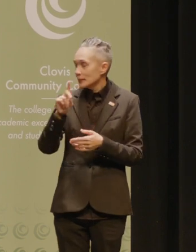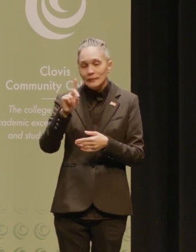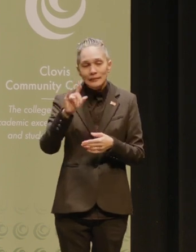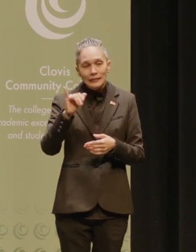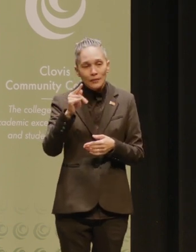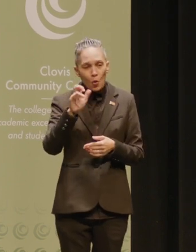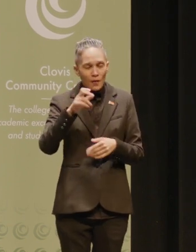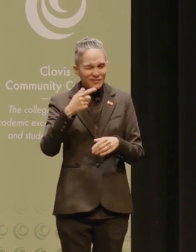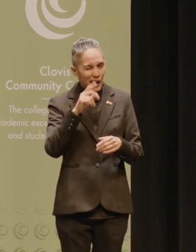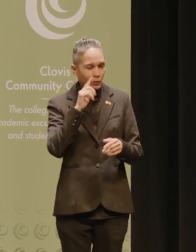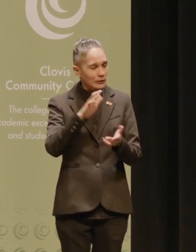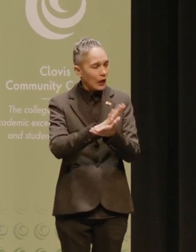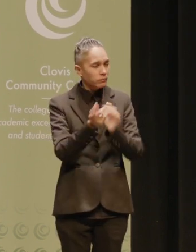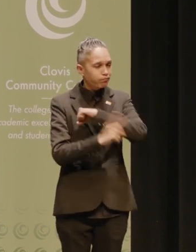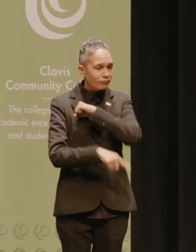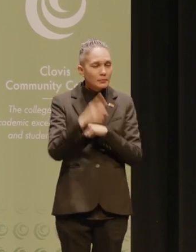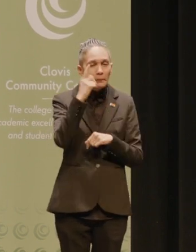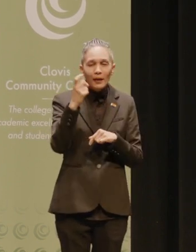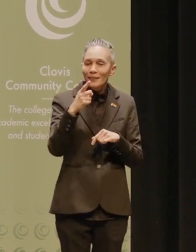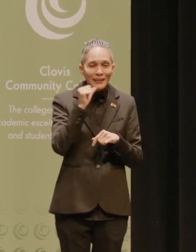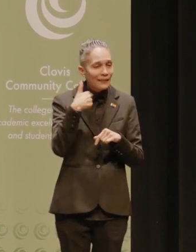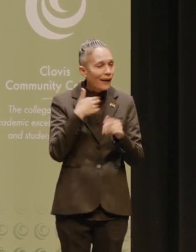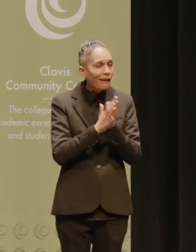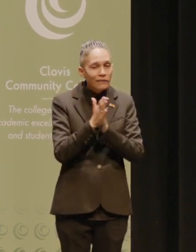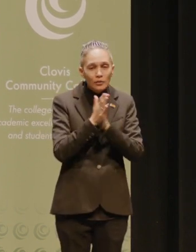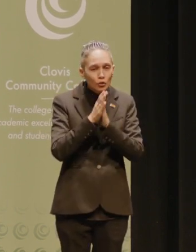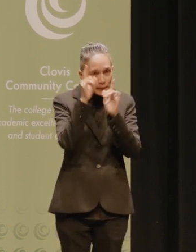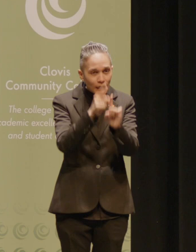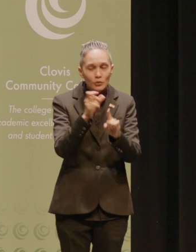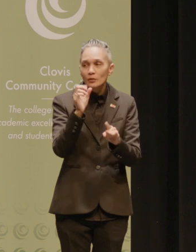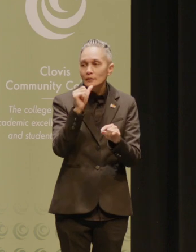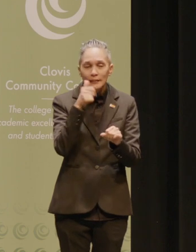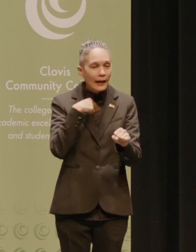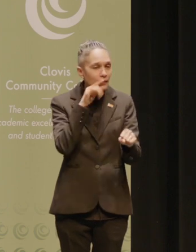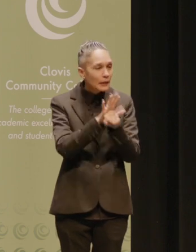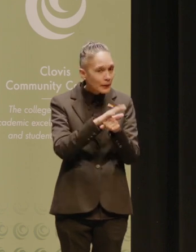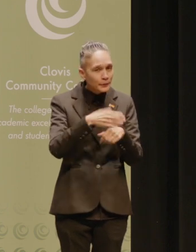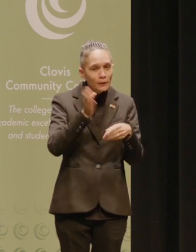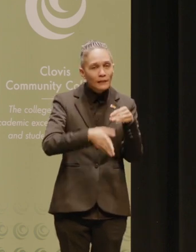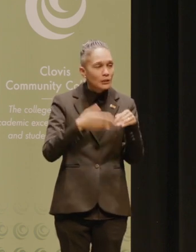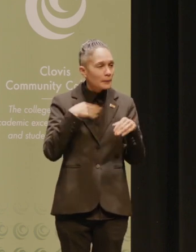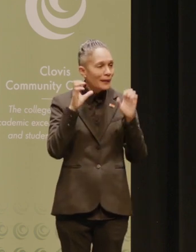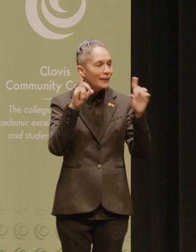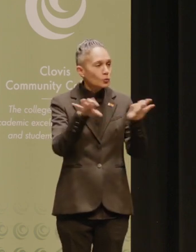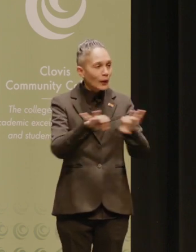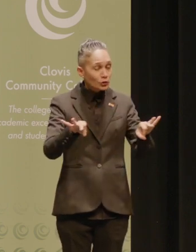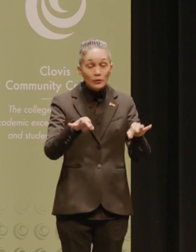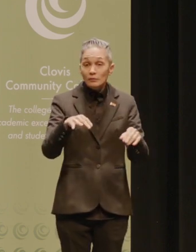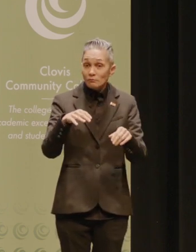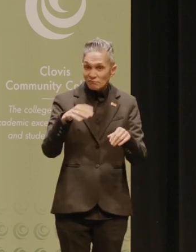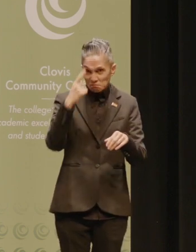enough to be a student, or because I didn't have the determination or the commitment to finish my education. It